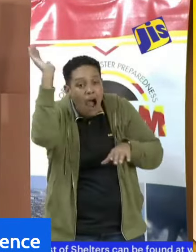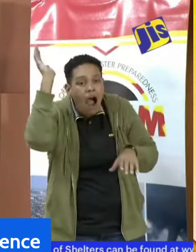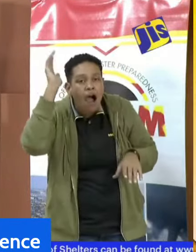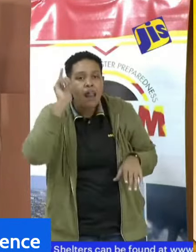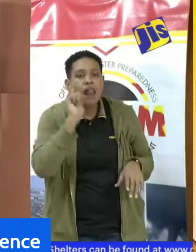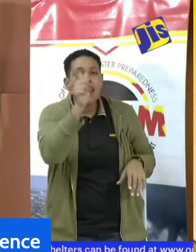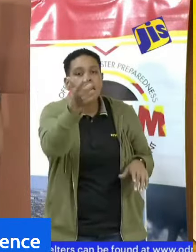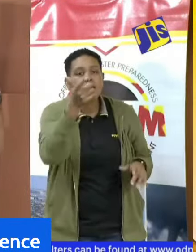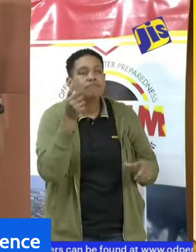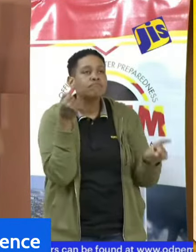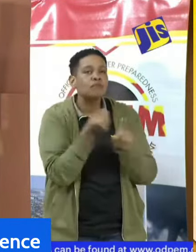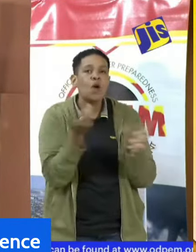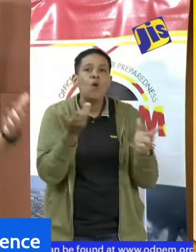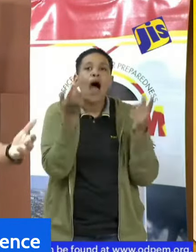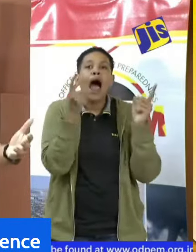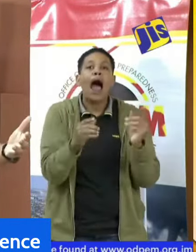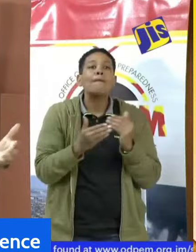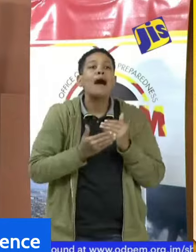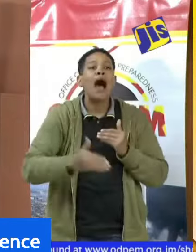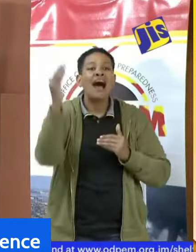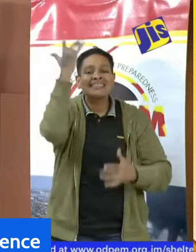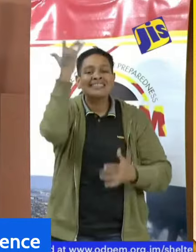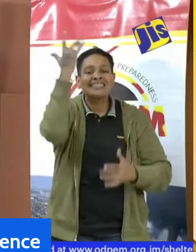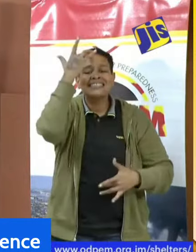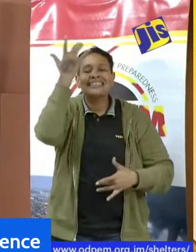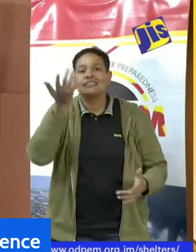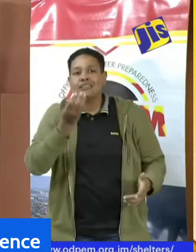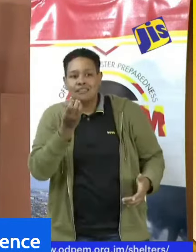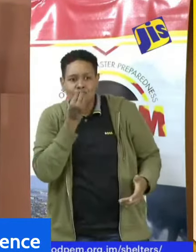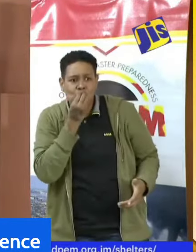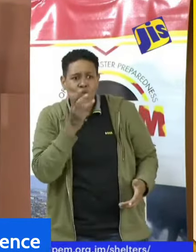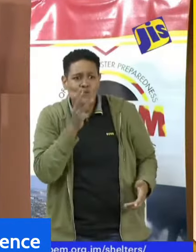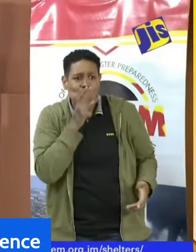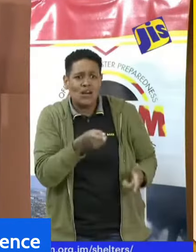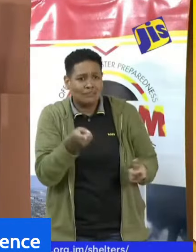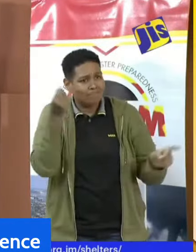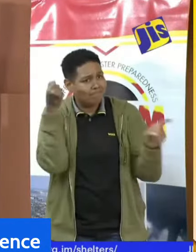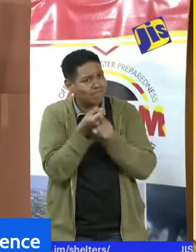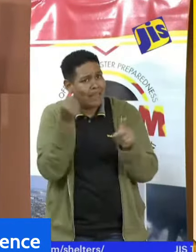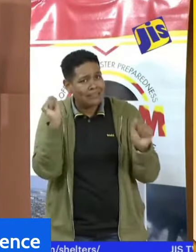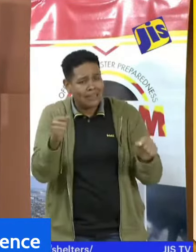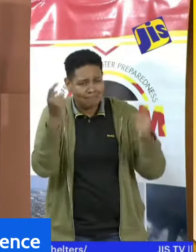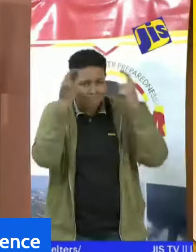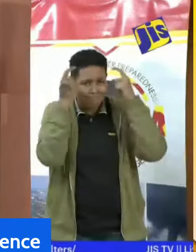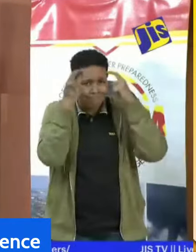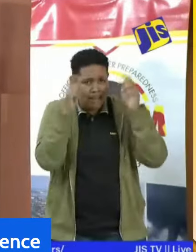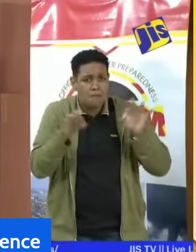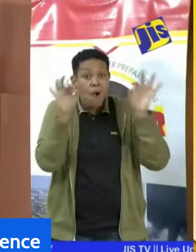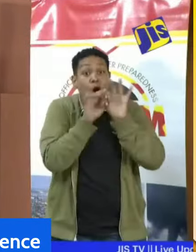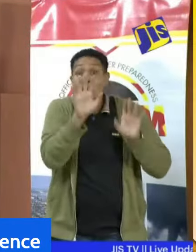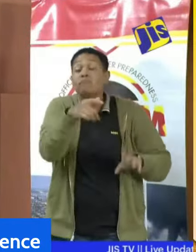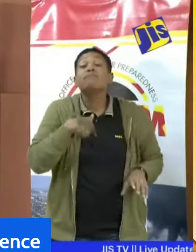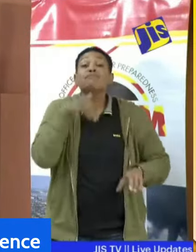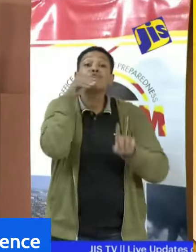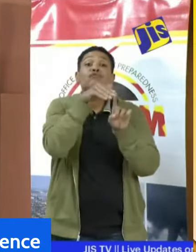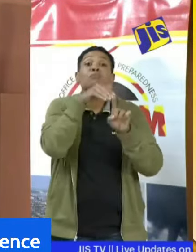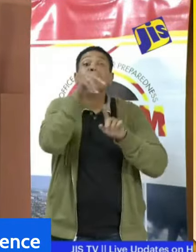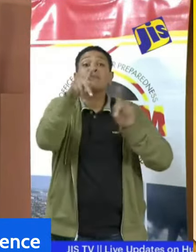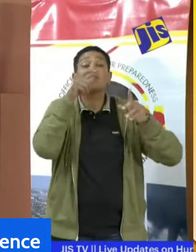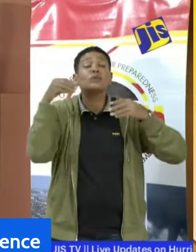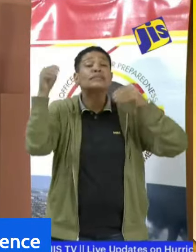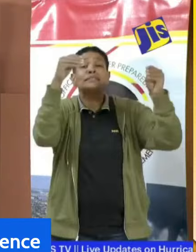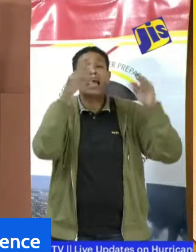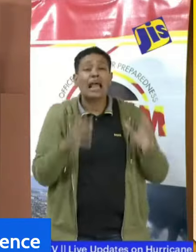of what happens after, and water and food are critical. So I just want to remind